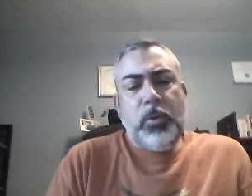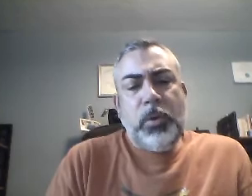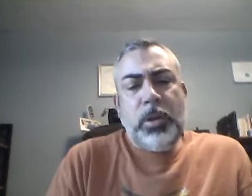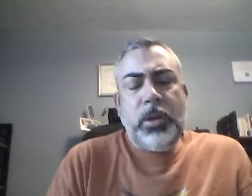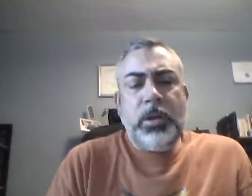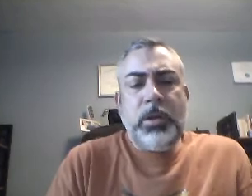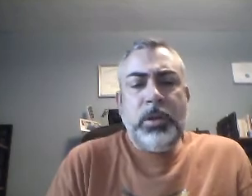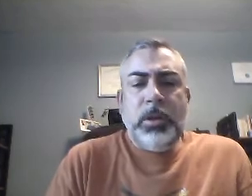So